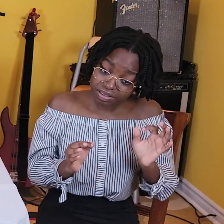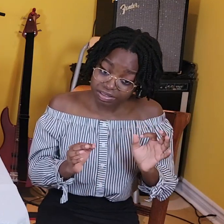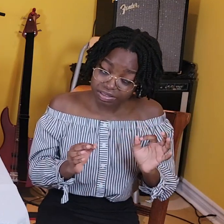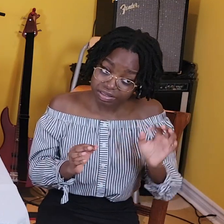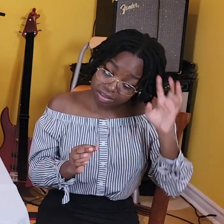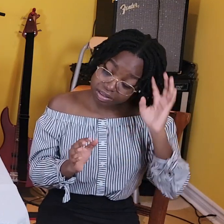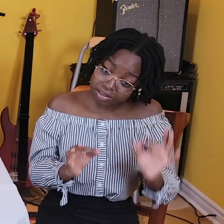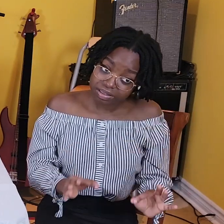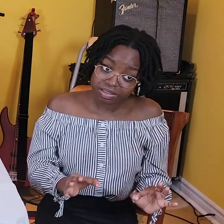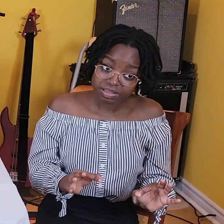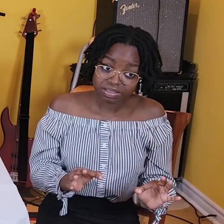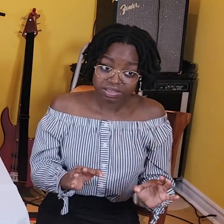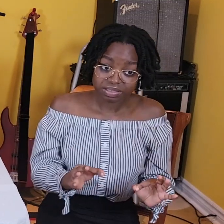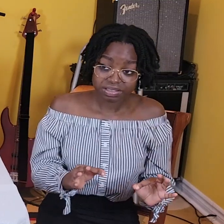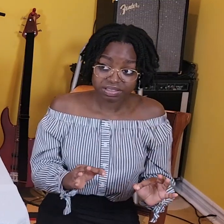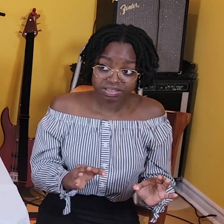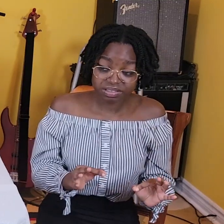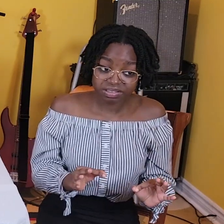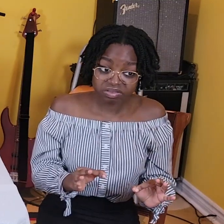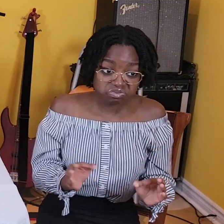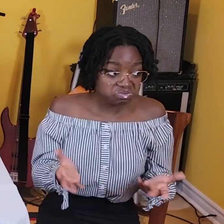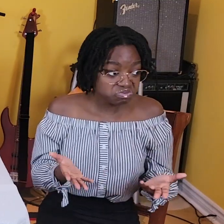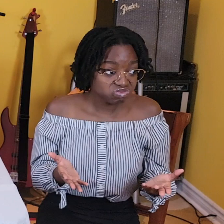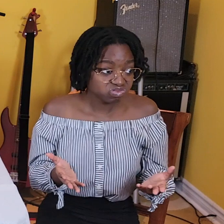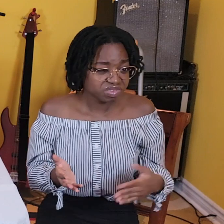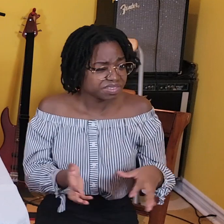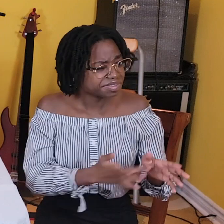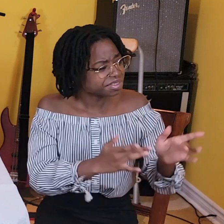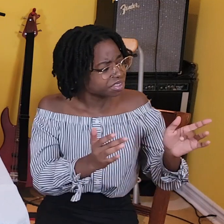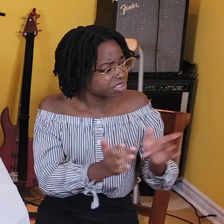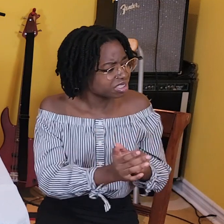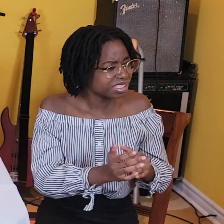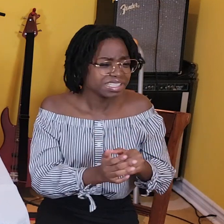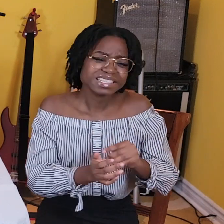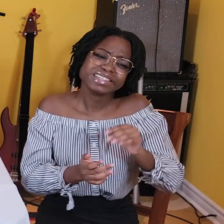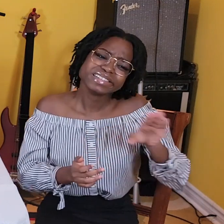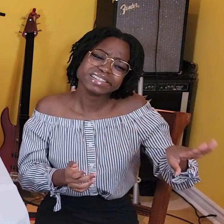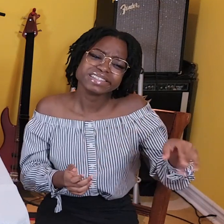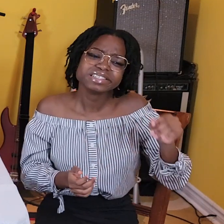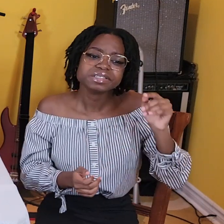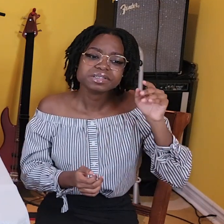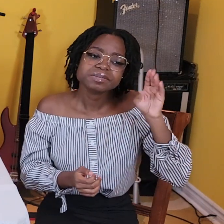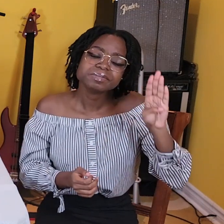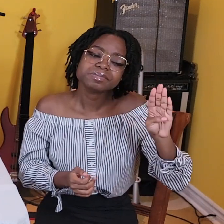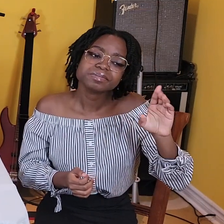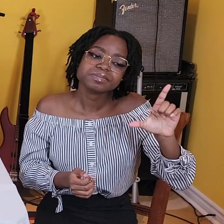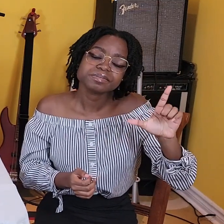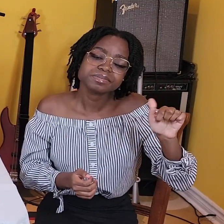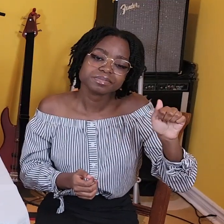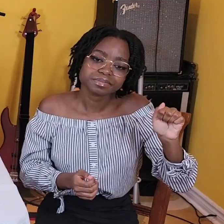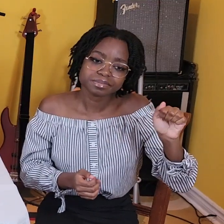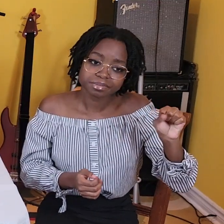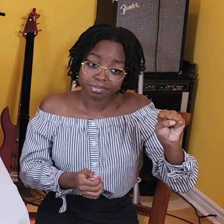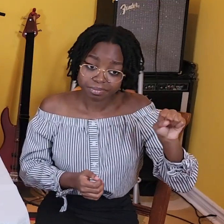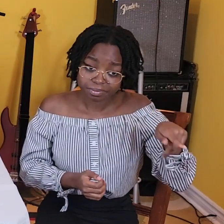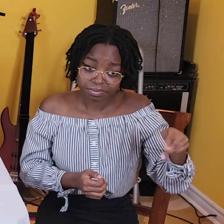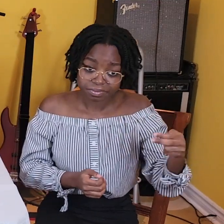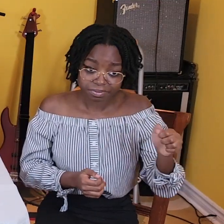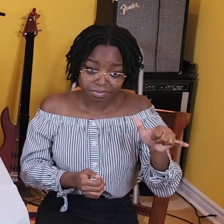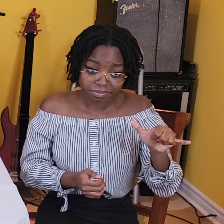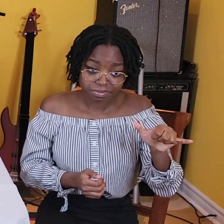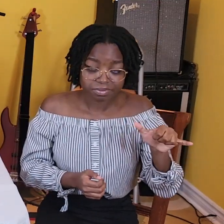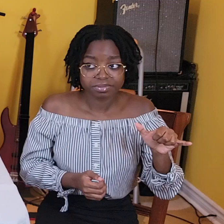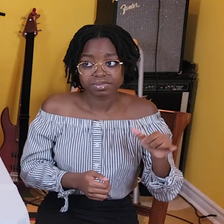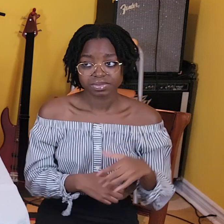accused Jesus of blasphemy because Jesus Christ said, well, he is the Messiah. He is the Son of God. So that's what